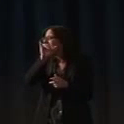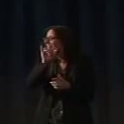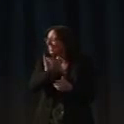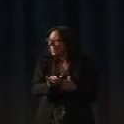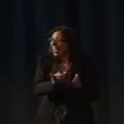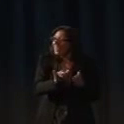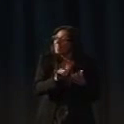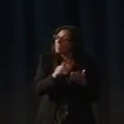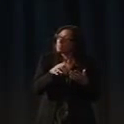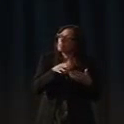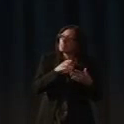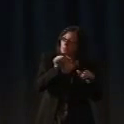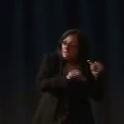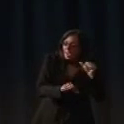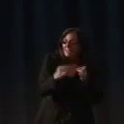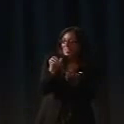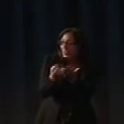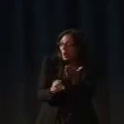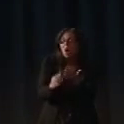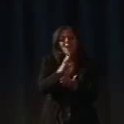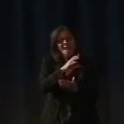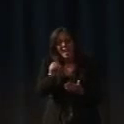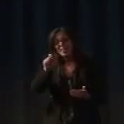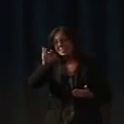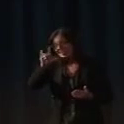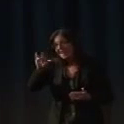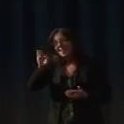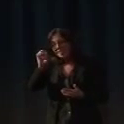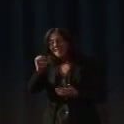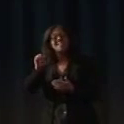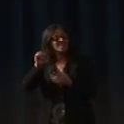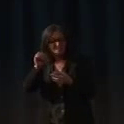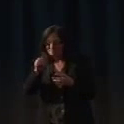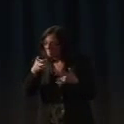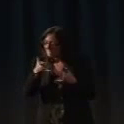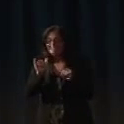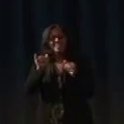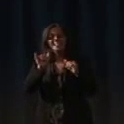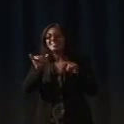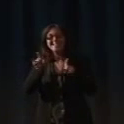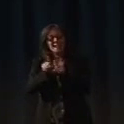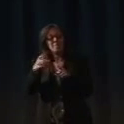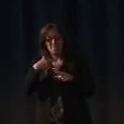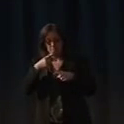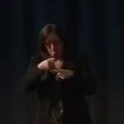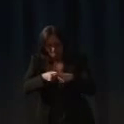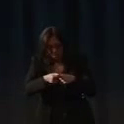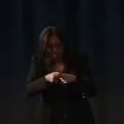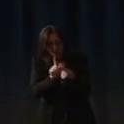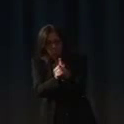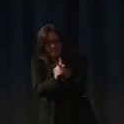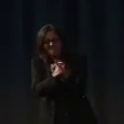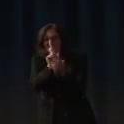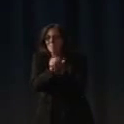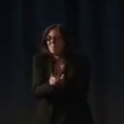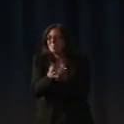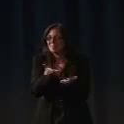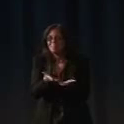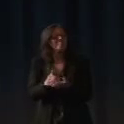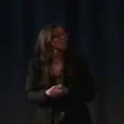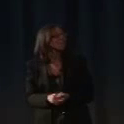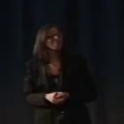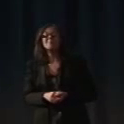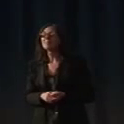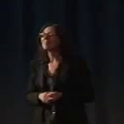But then you need to add something, someone with a sort of function, which very impolitely Samuel Garcia,